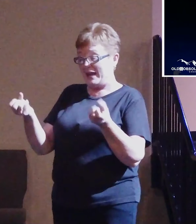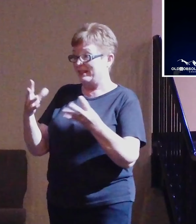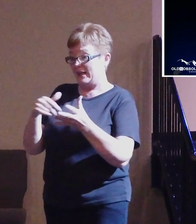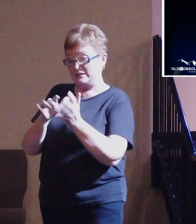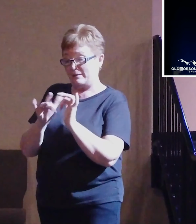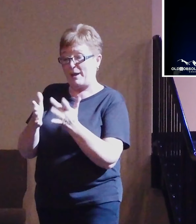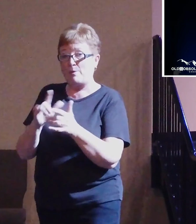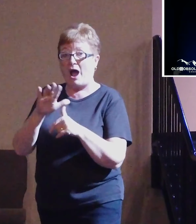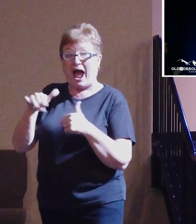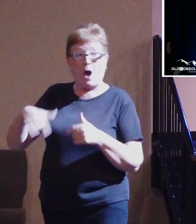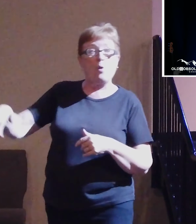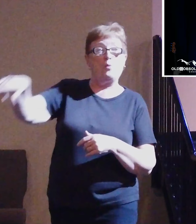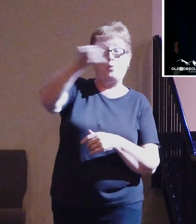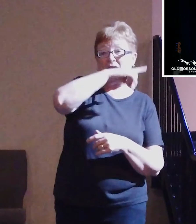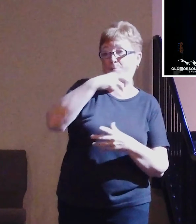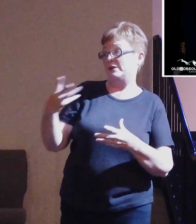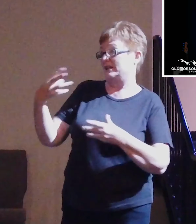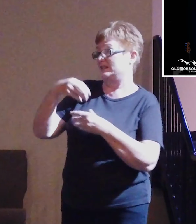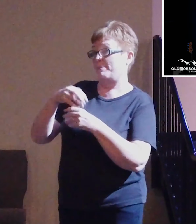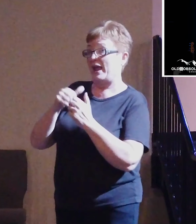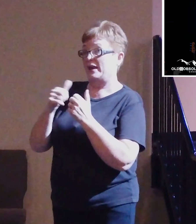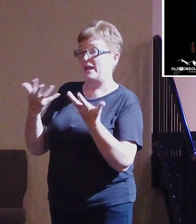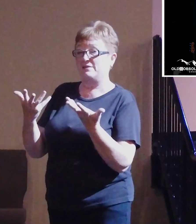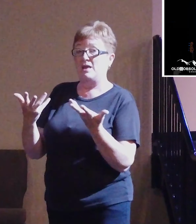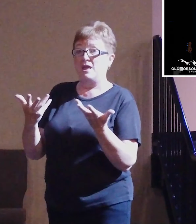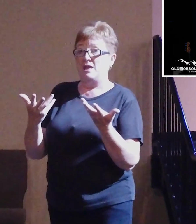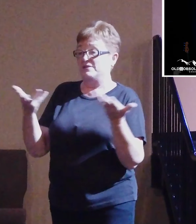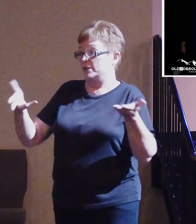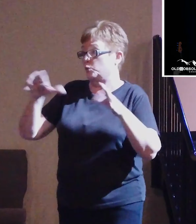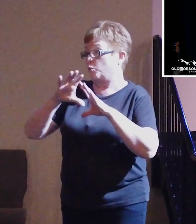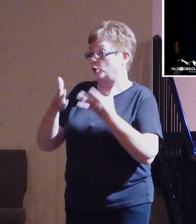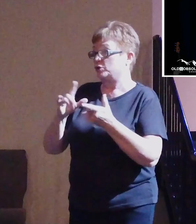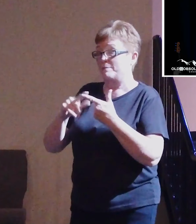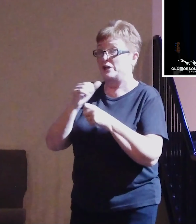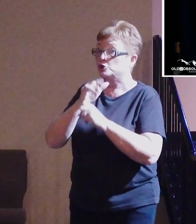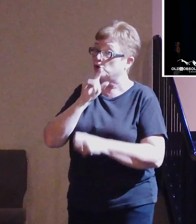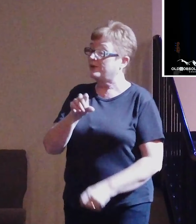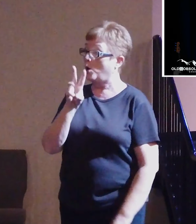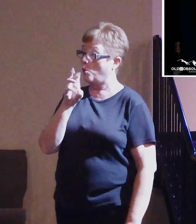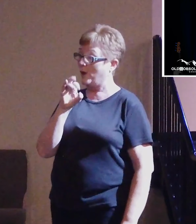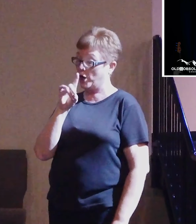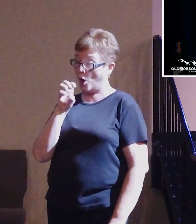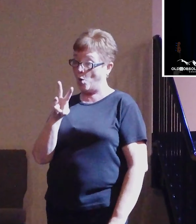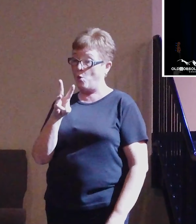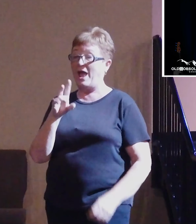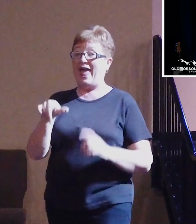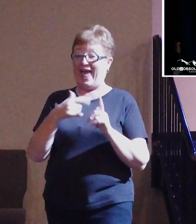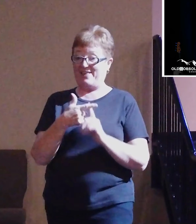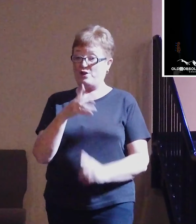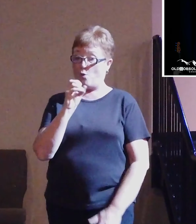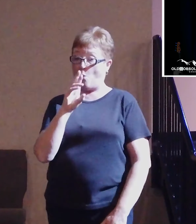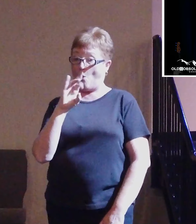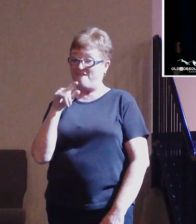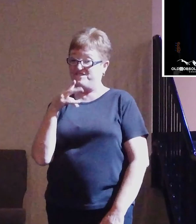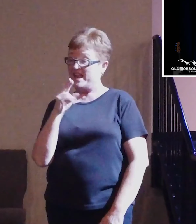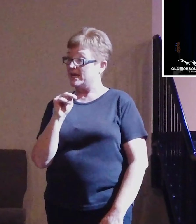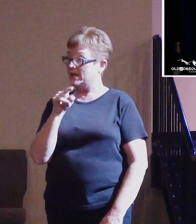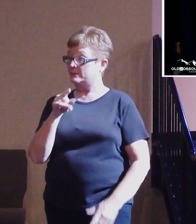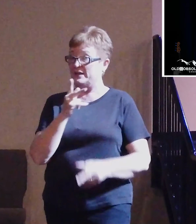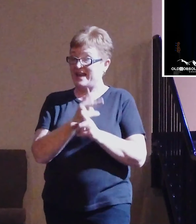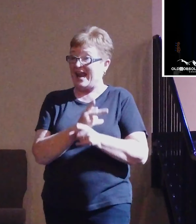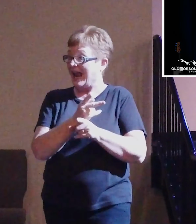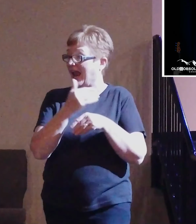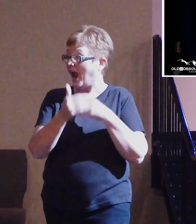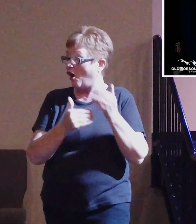God participate in his movement in the world to make sure that the widow and the orphan are being taken care of, to make sure that people are being